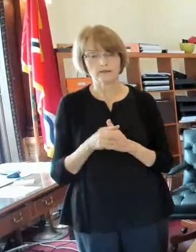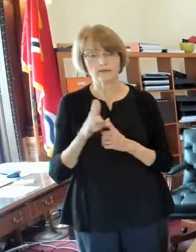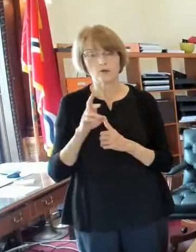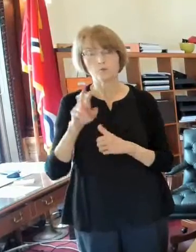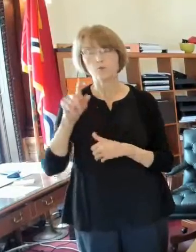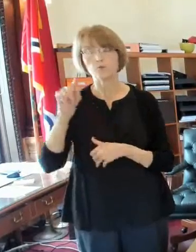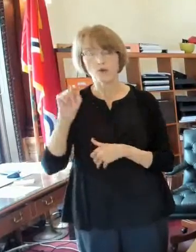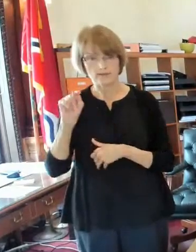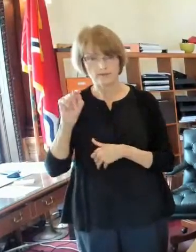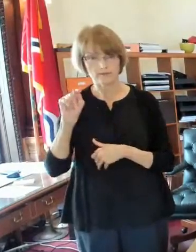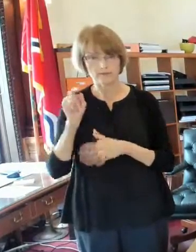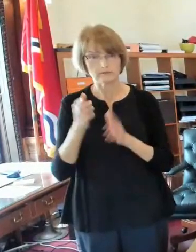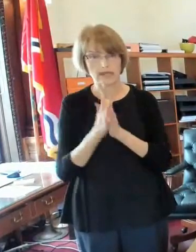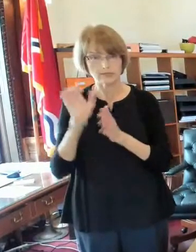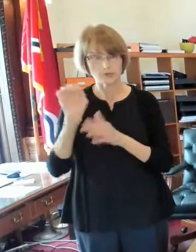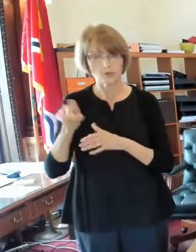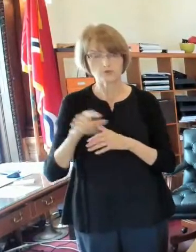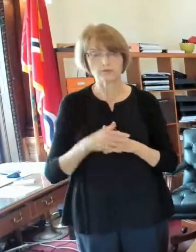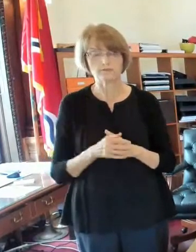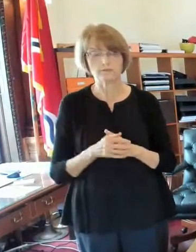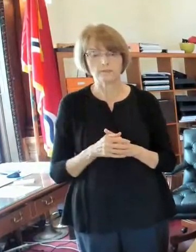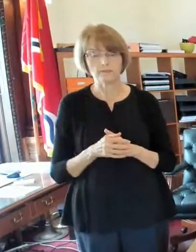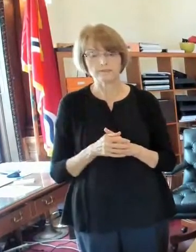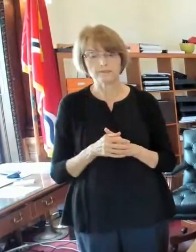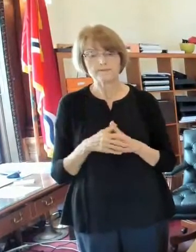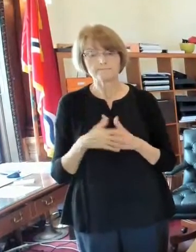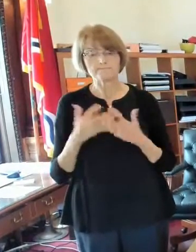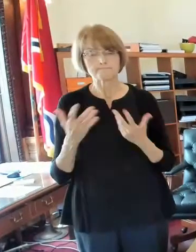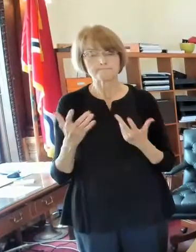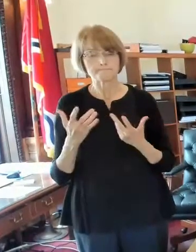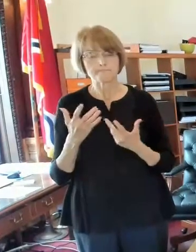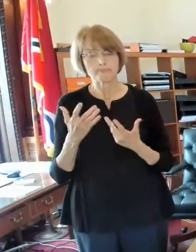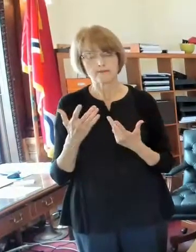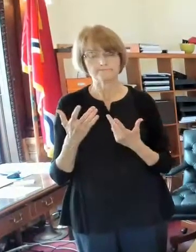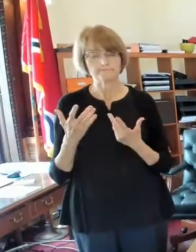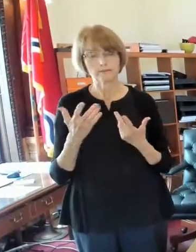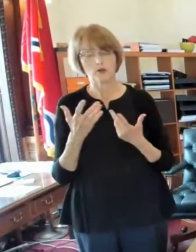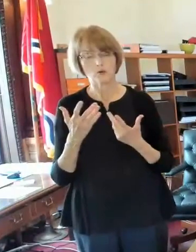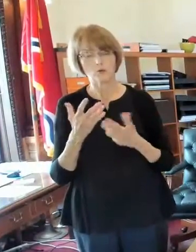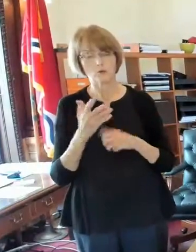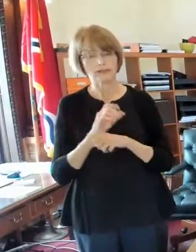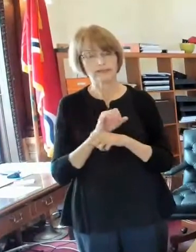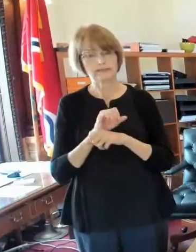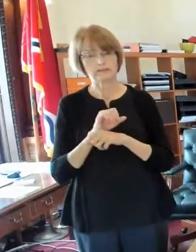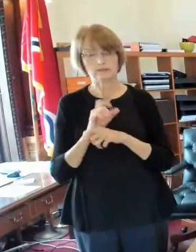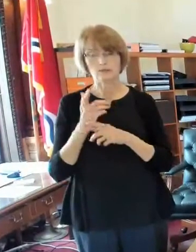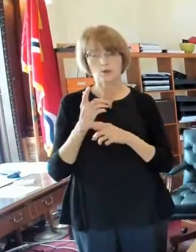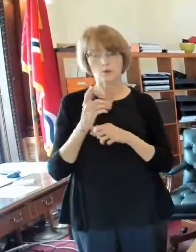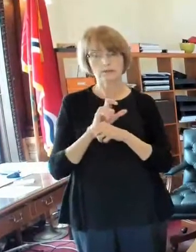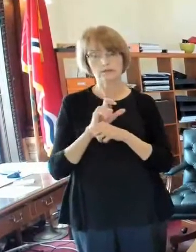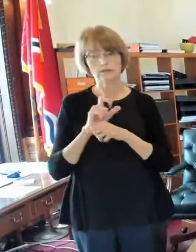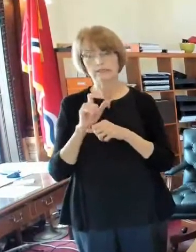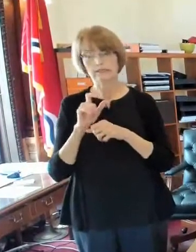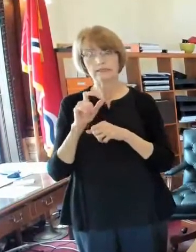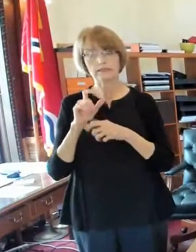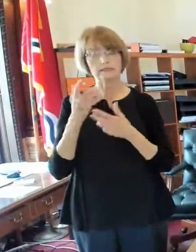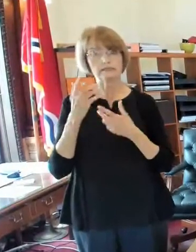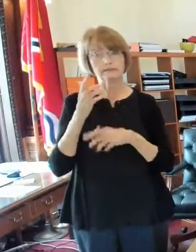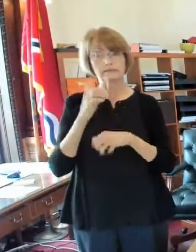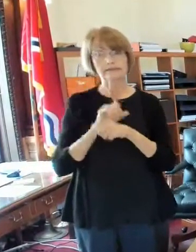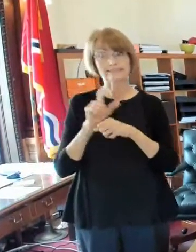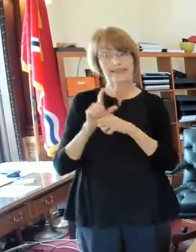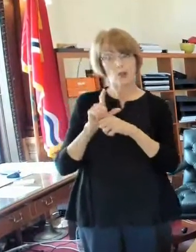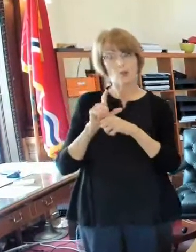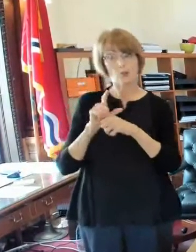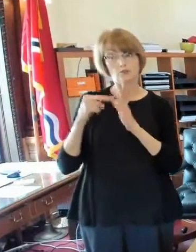Mayor. What can you tell or have you been telling St. Louis's elected representatives in DC about the need